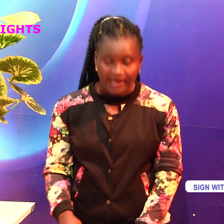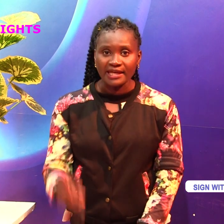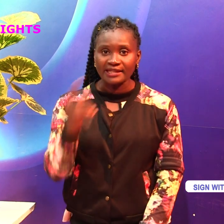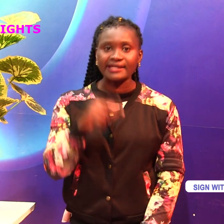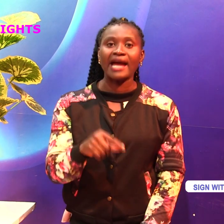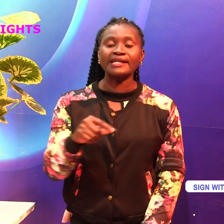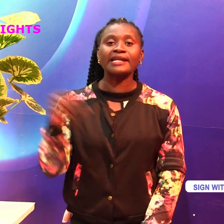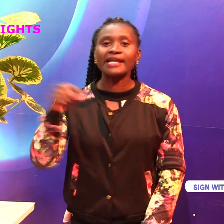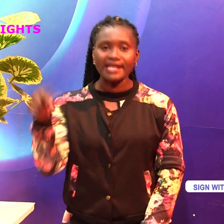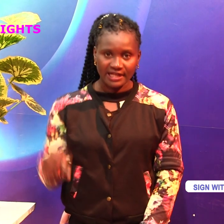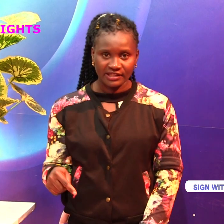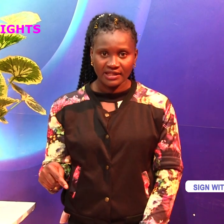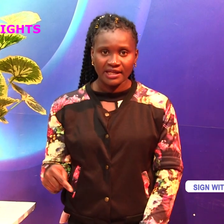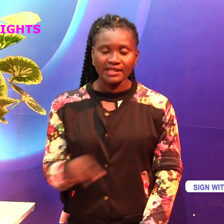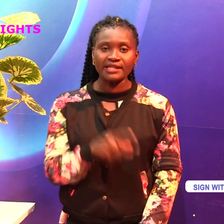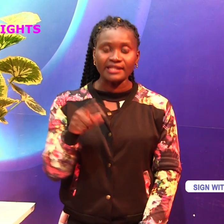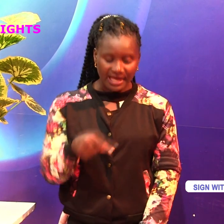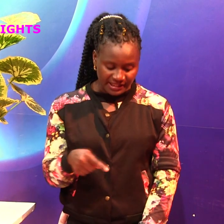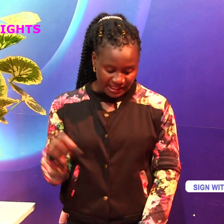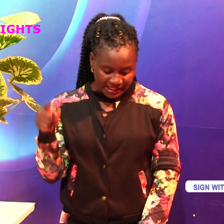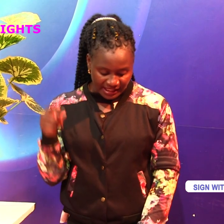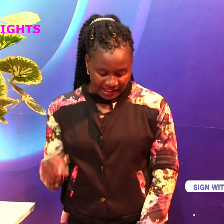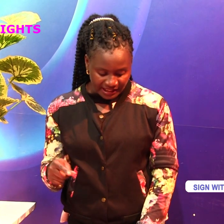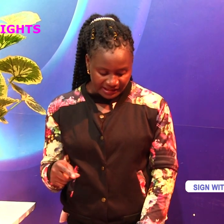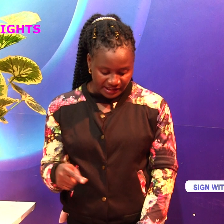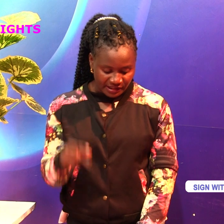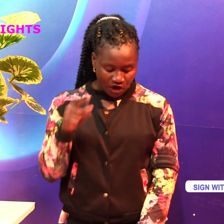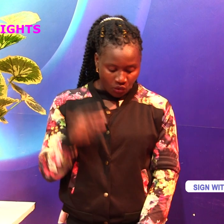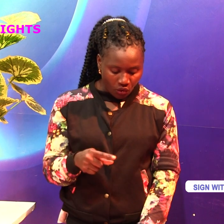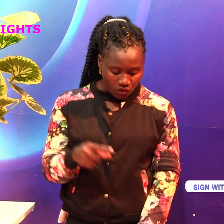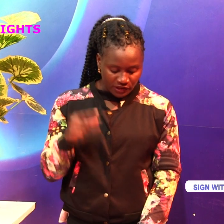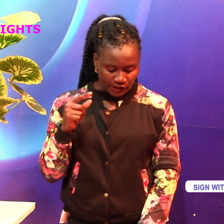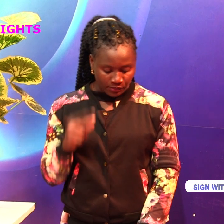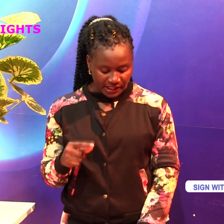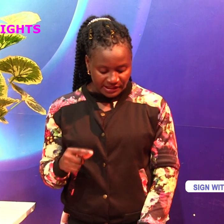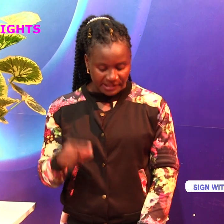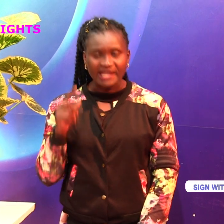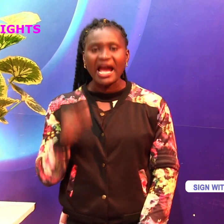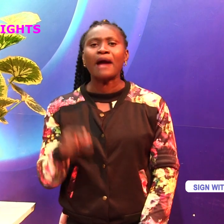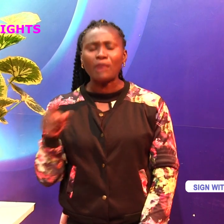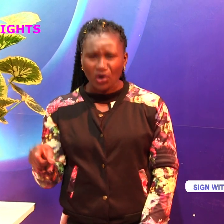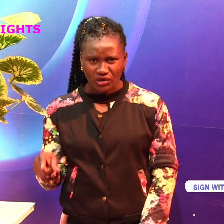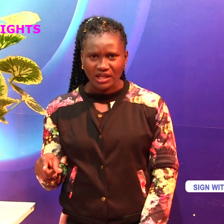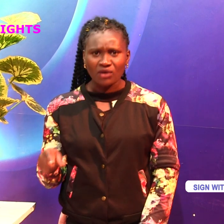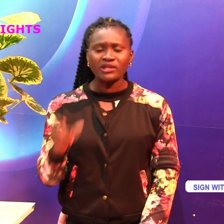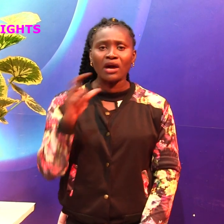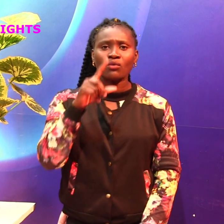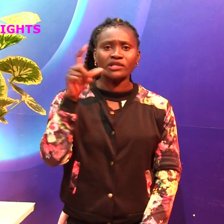in signed English. This is signed English is who depressed the young boy with a